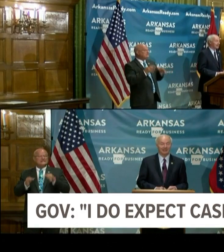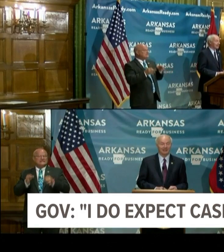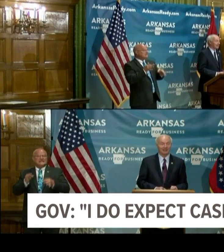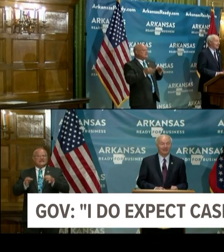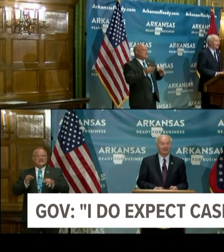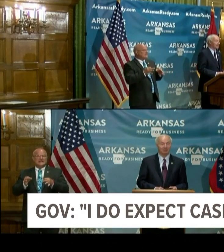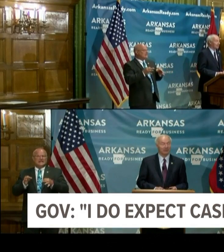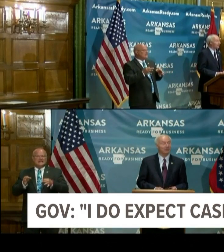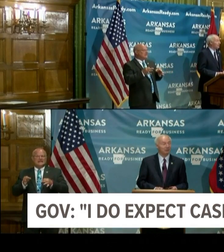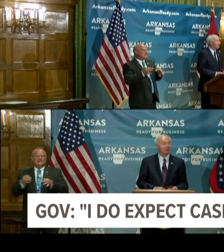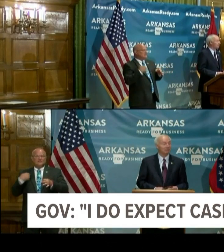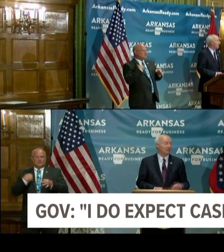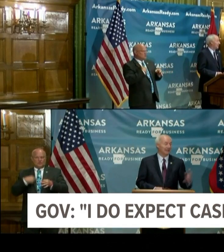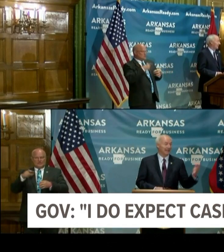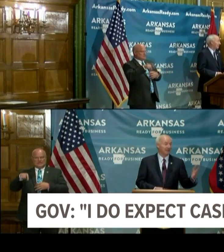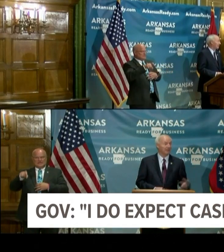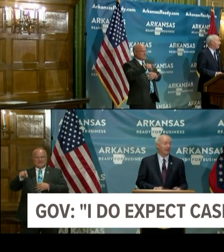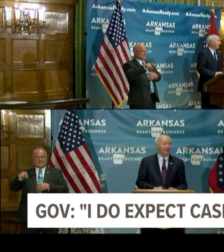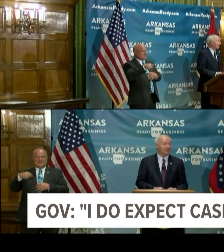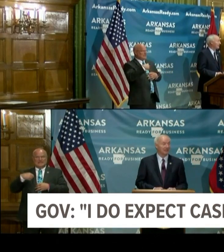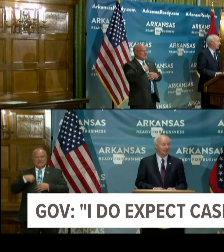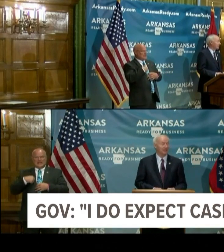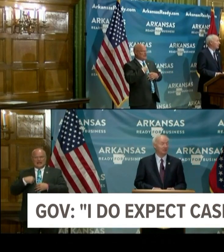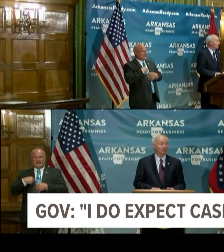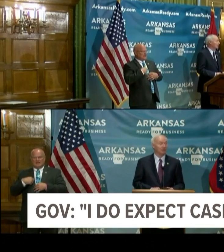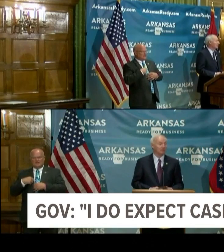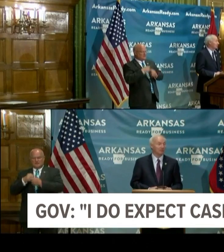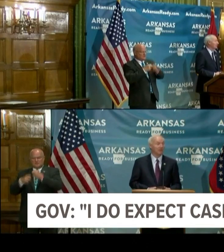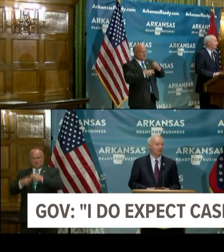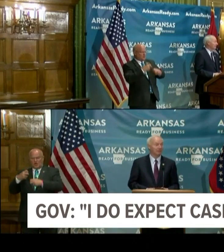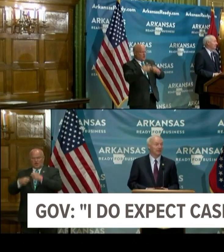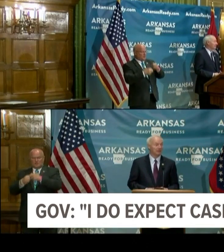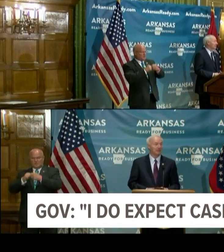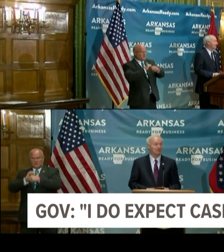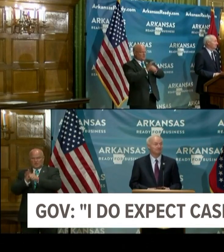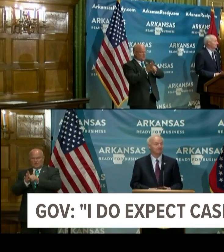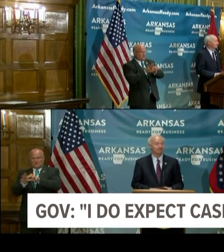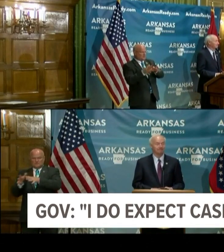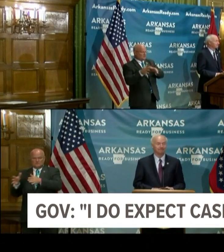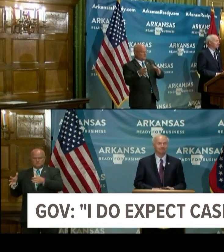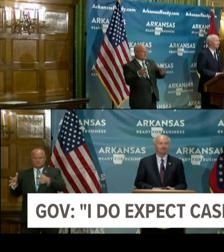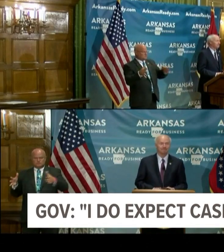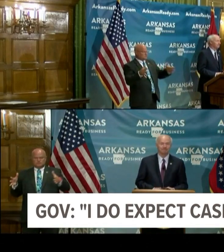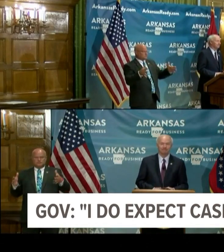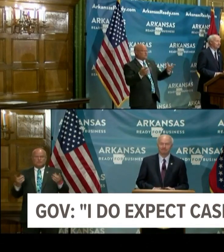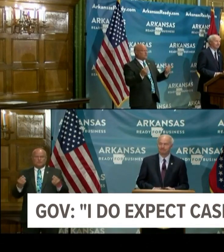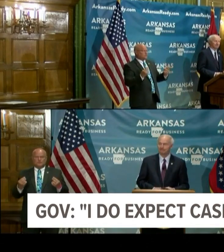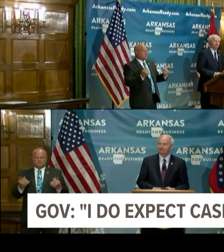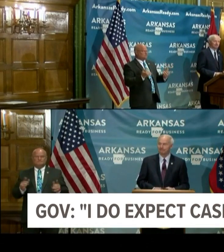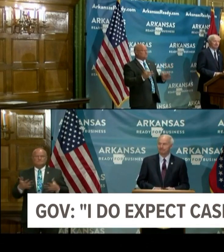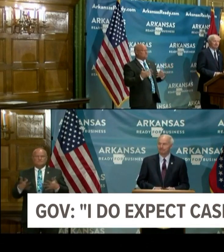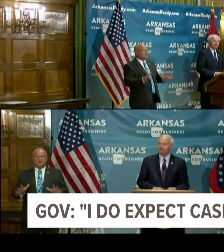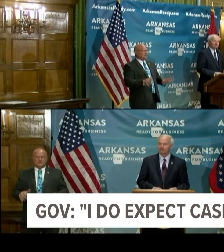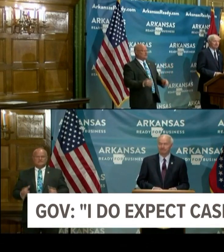that we do have a capacity issue in terms of COVID patients.